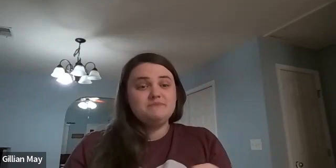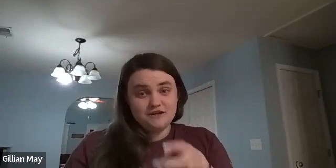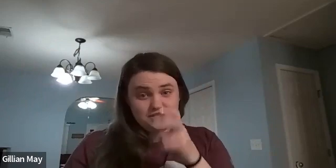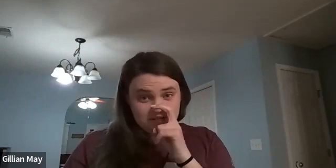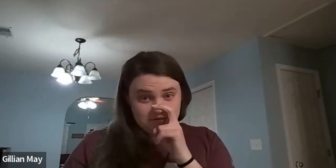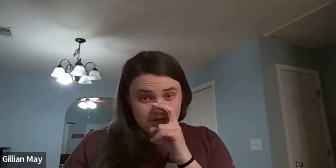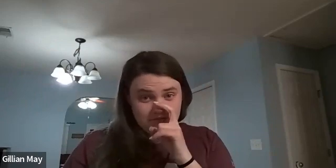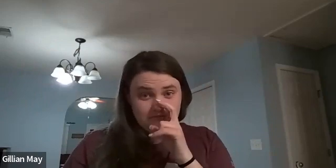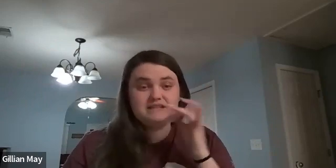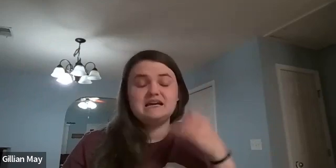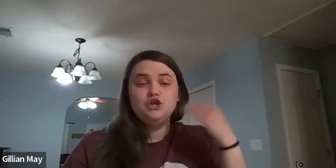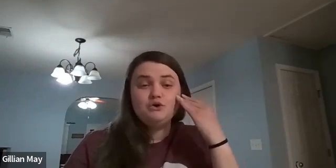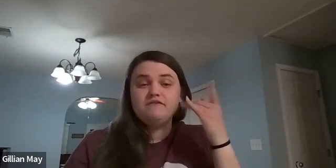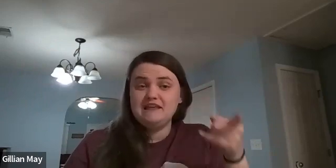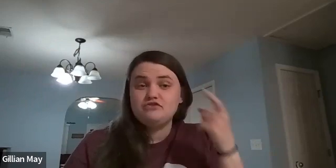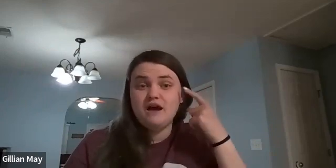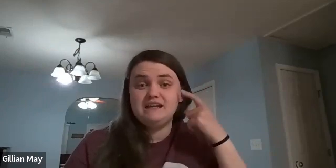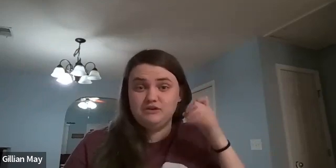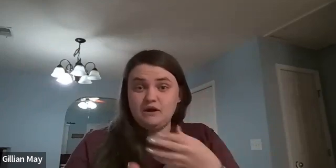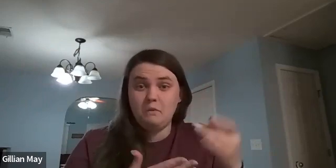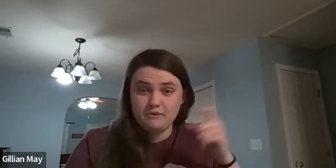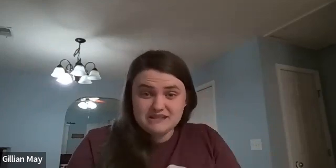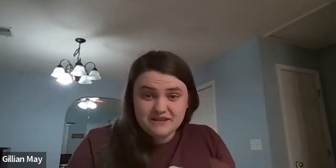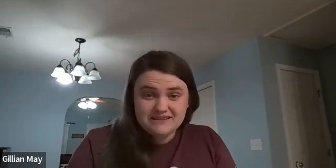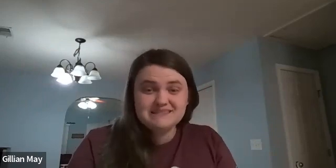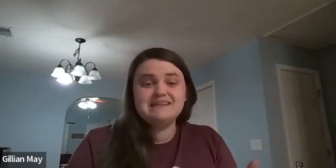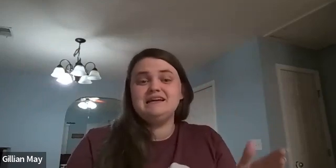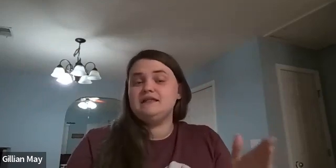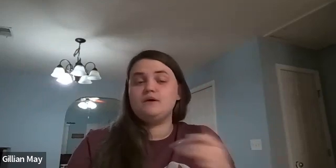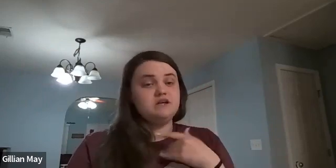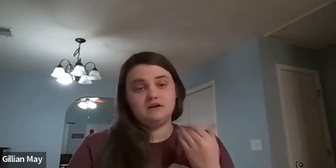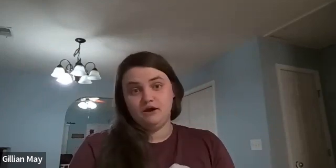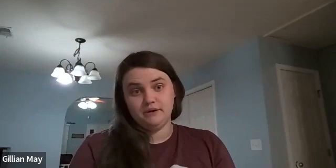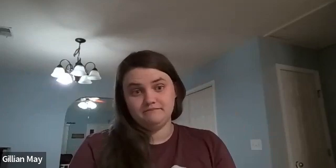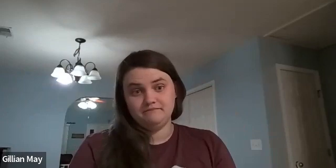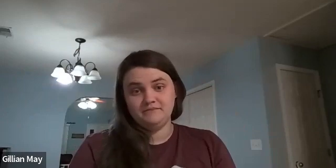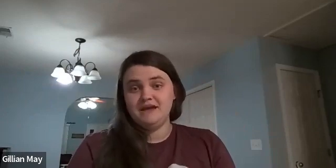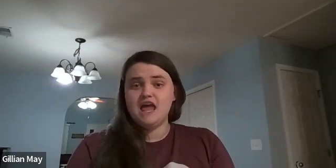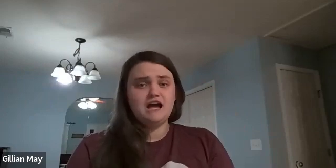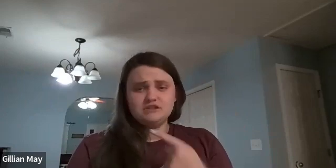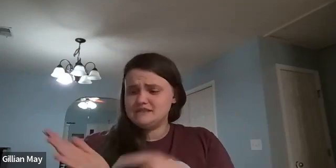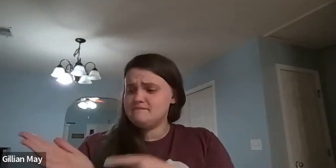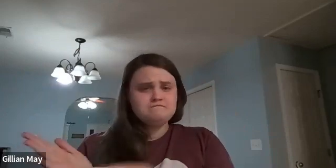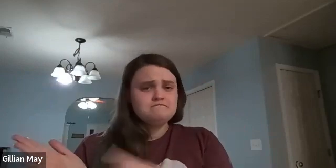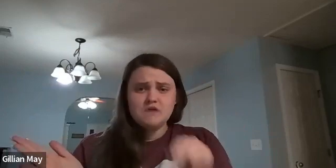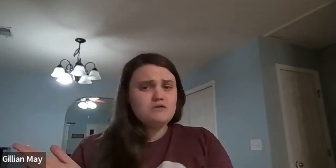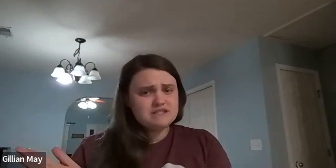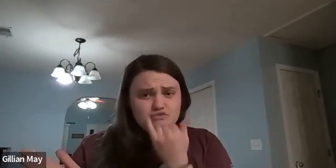very strict with him because I knew if he thought he could get away with stuff like this, that was not going to help him. And I looked at him, I was like, no, this is